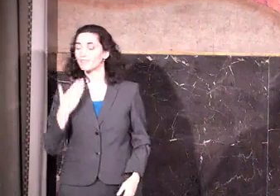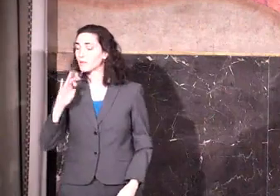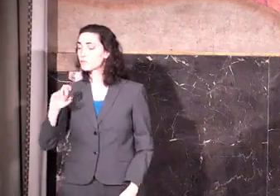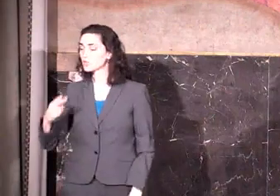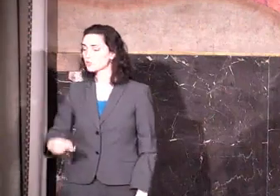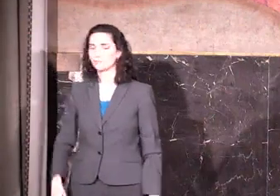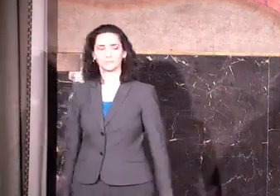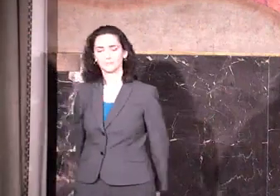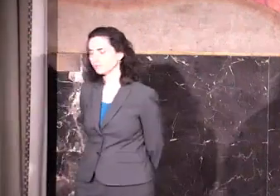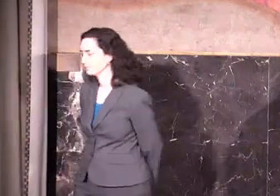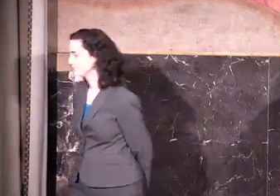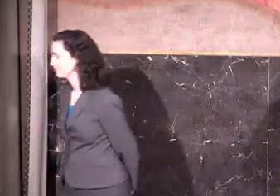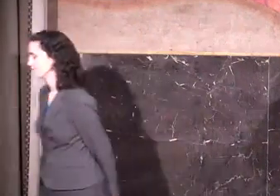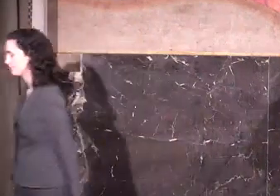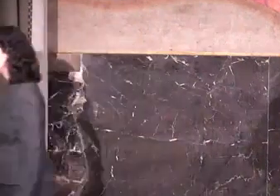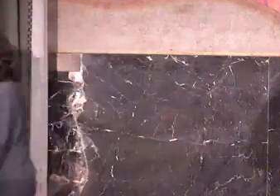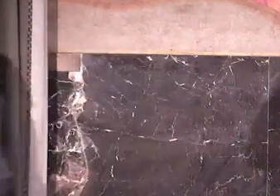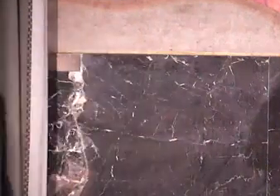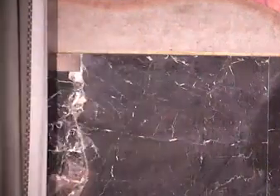Yes.